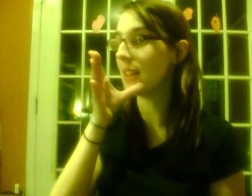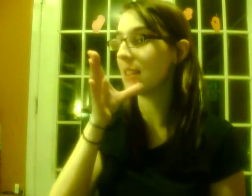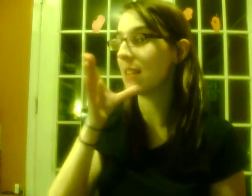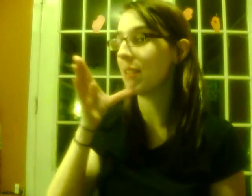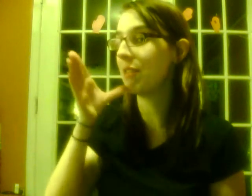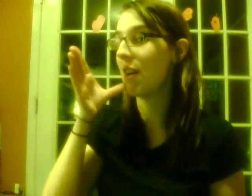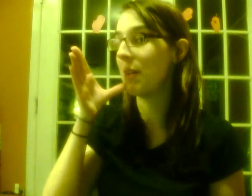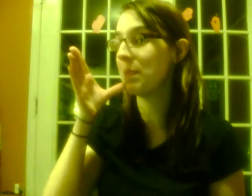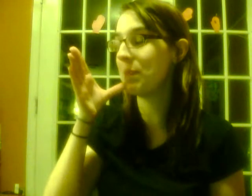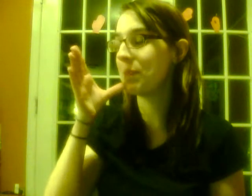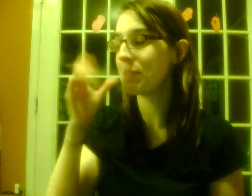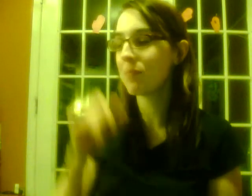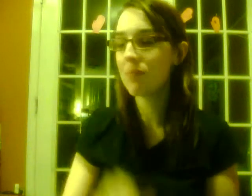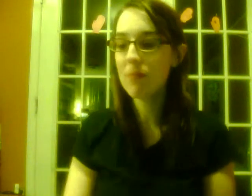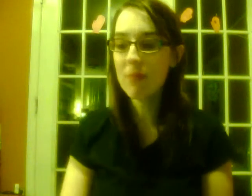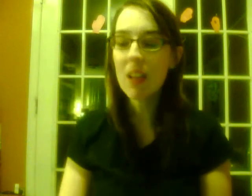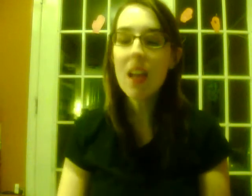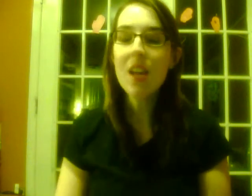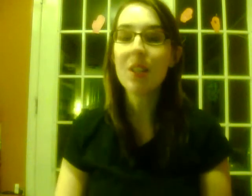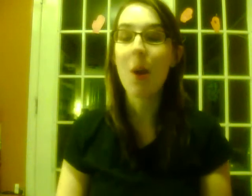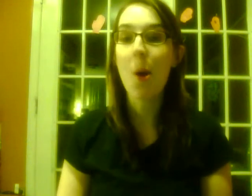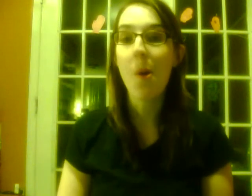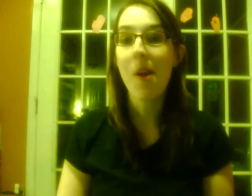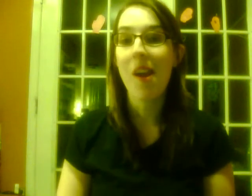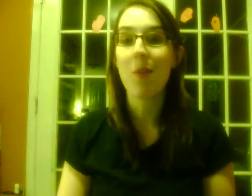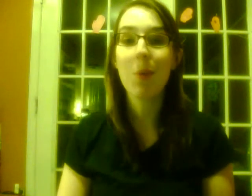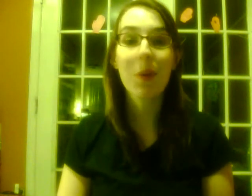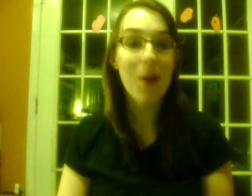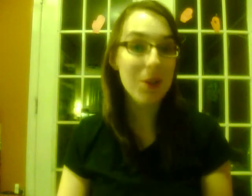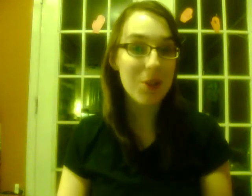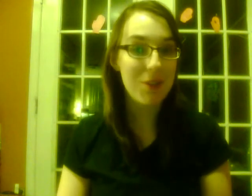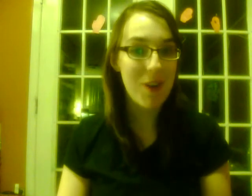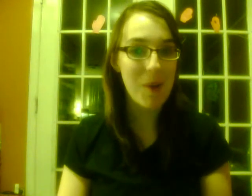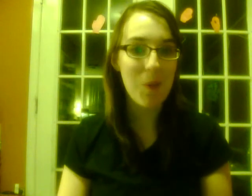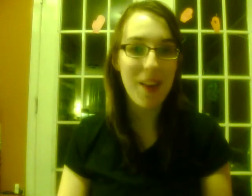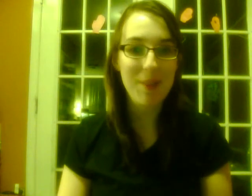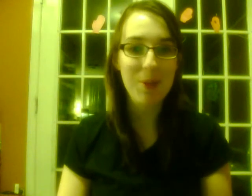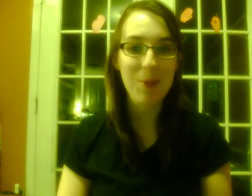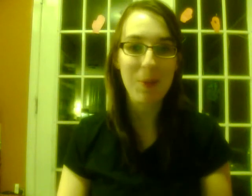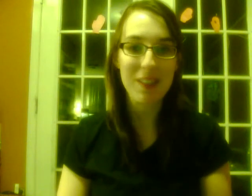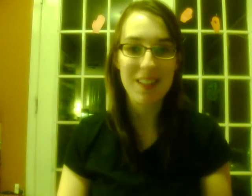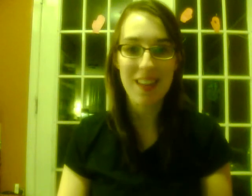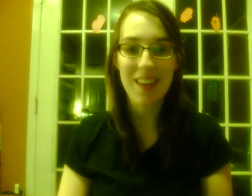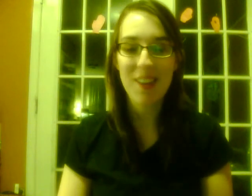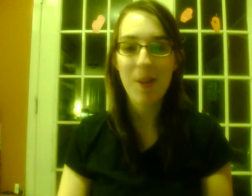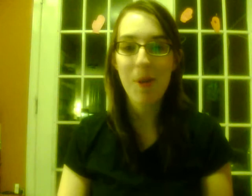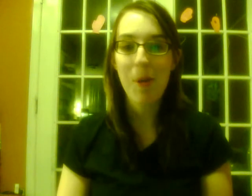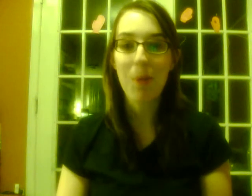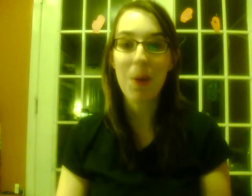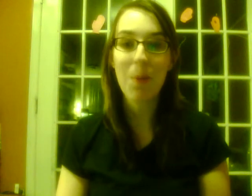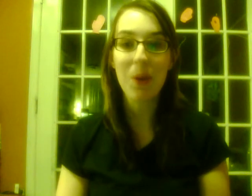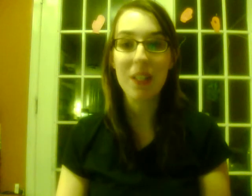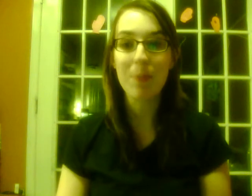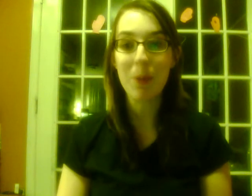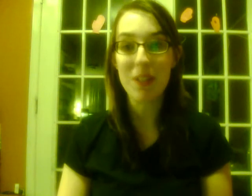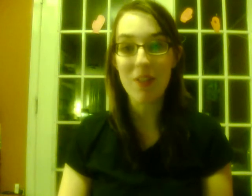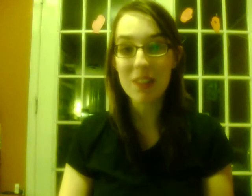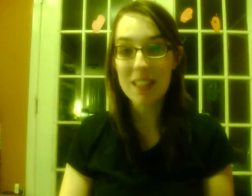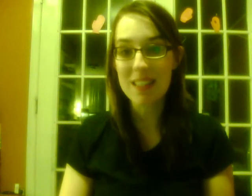this, farm. So if we were going to a farm, what animals would we see? We would most definitely